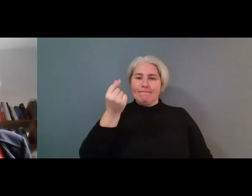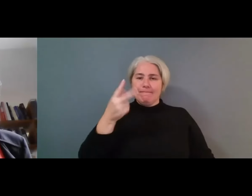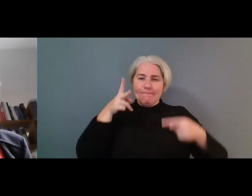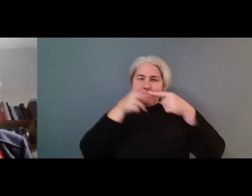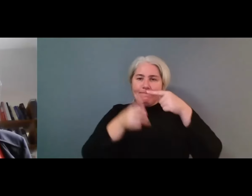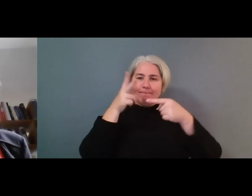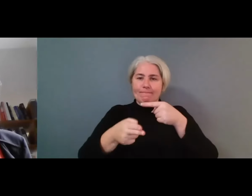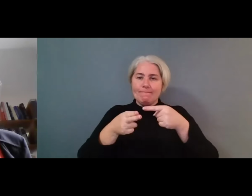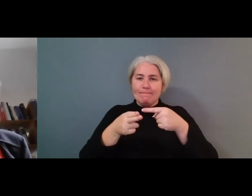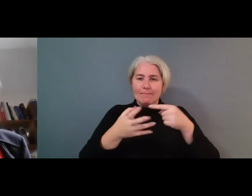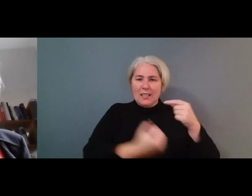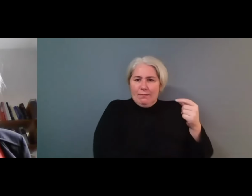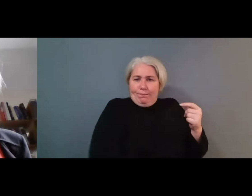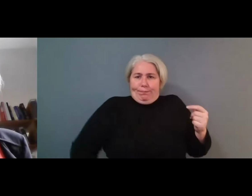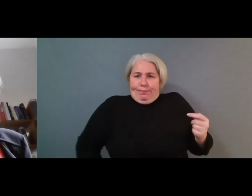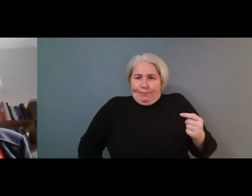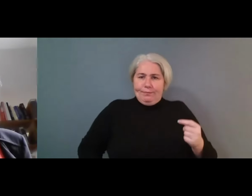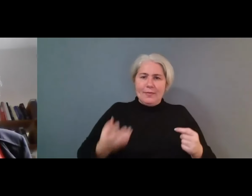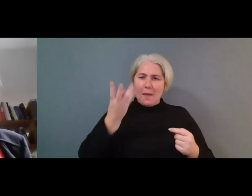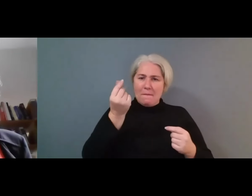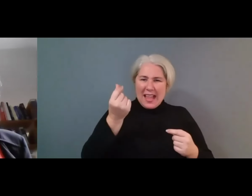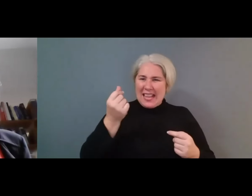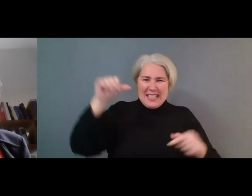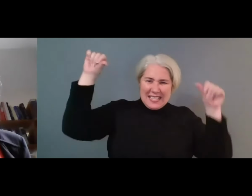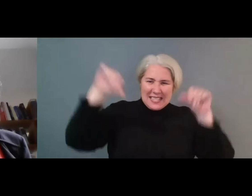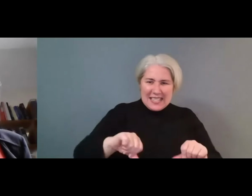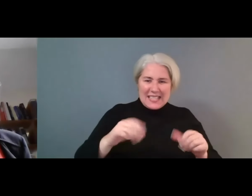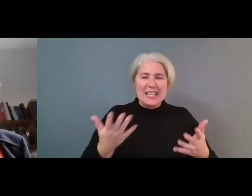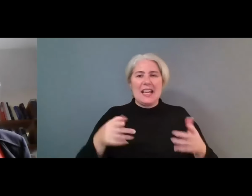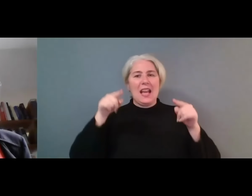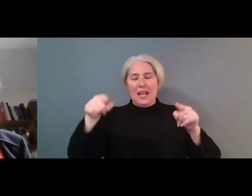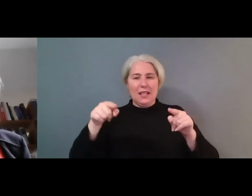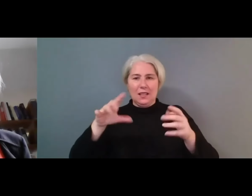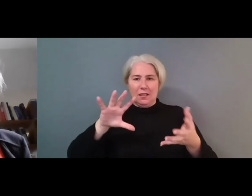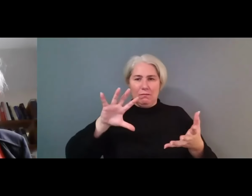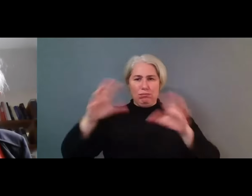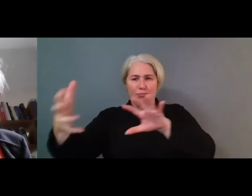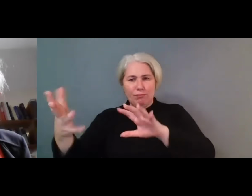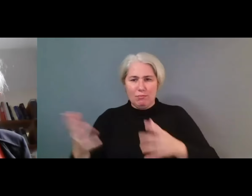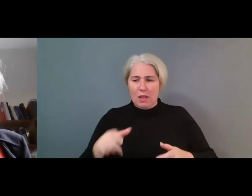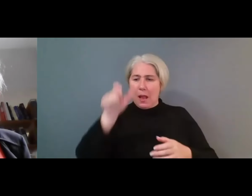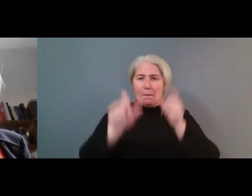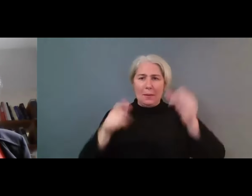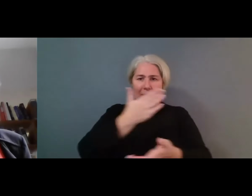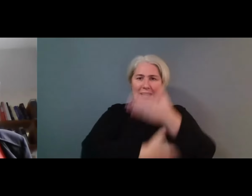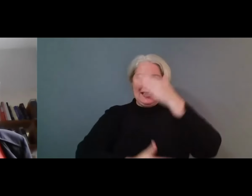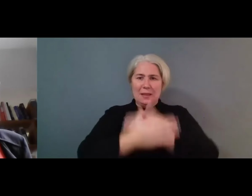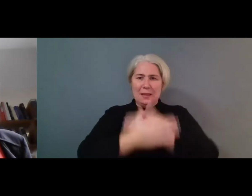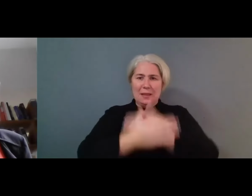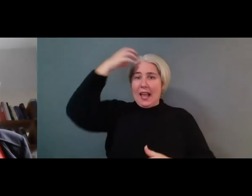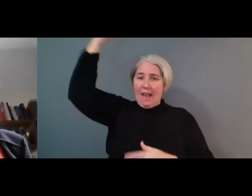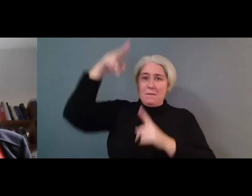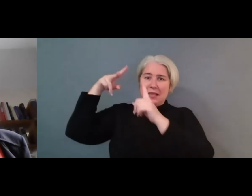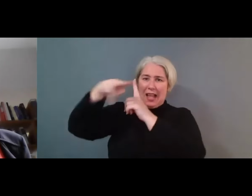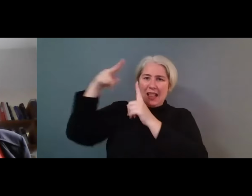the government took, and it had a detrimental effect on disabled people. In Spain it